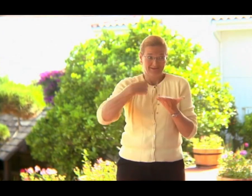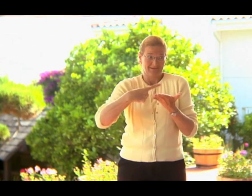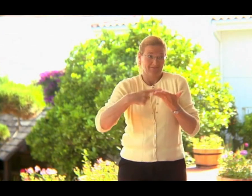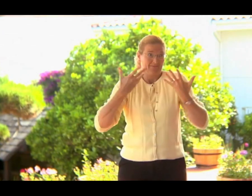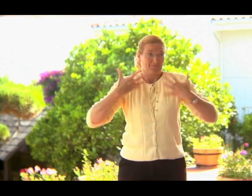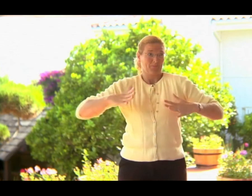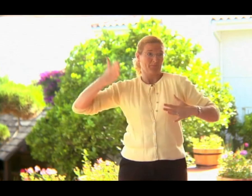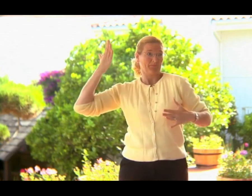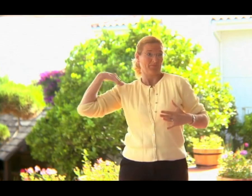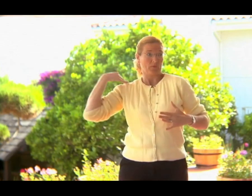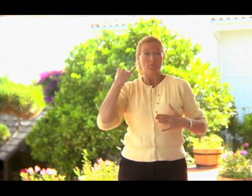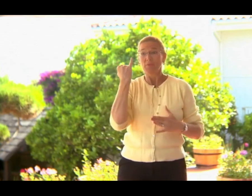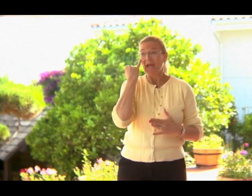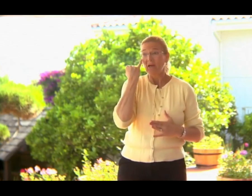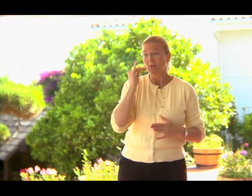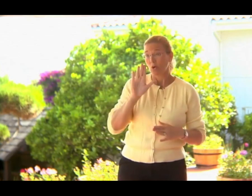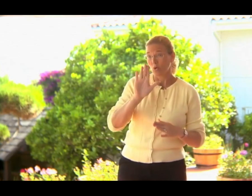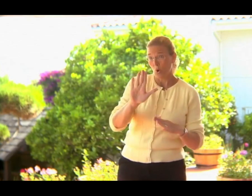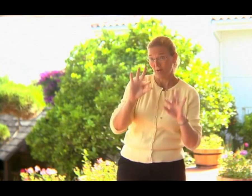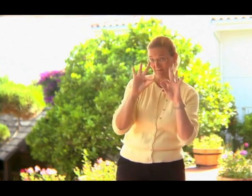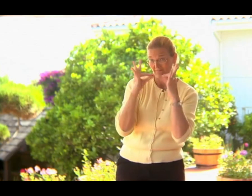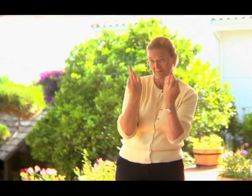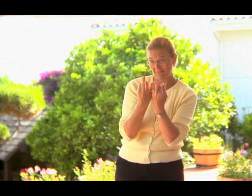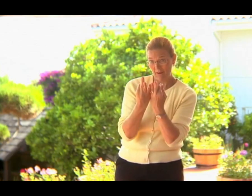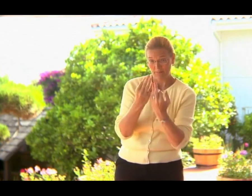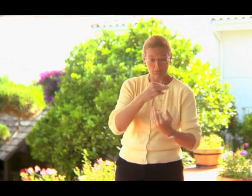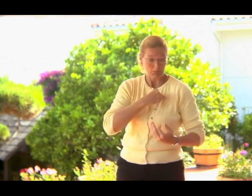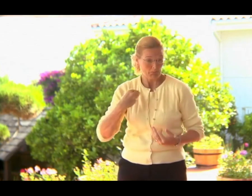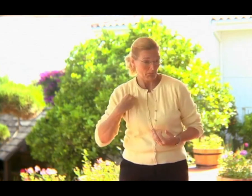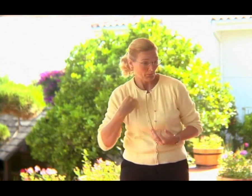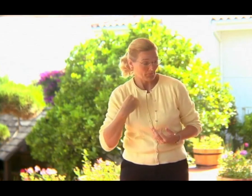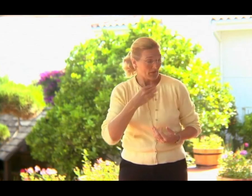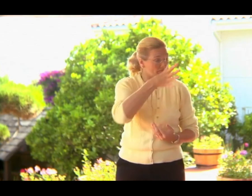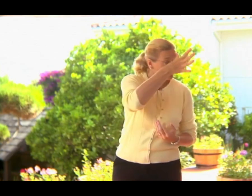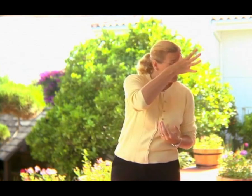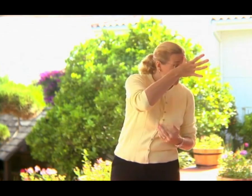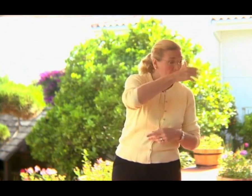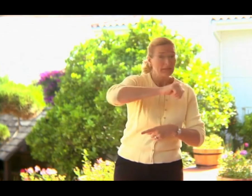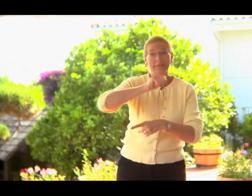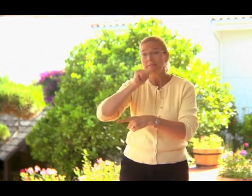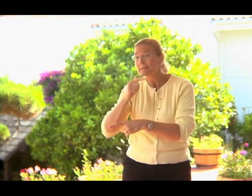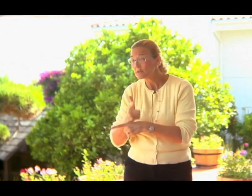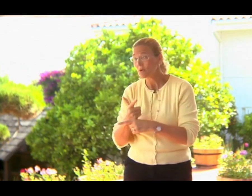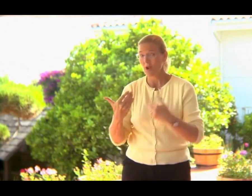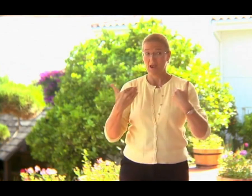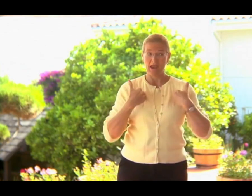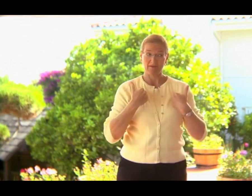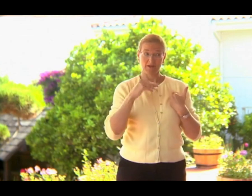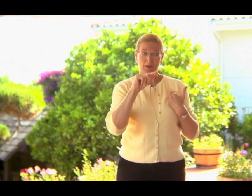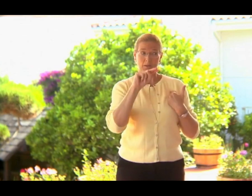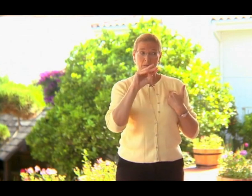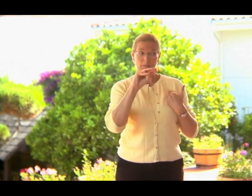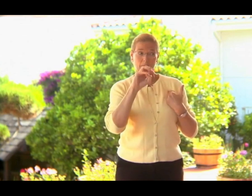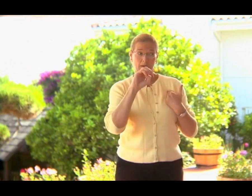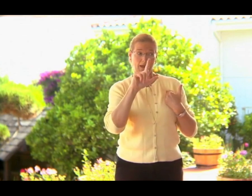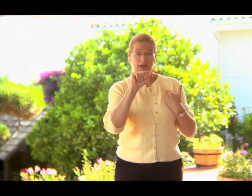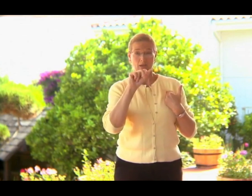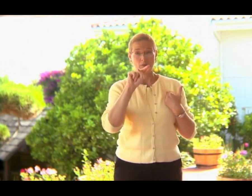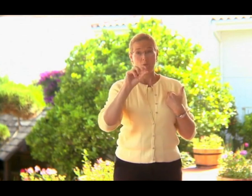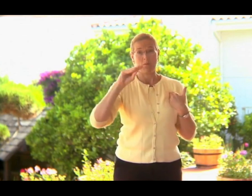Also, remember, as we mentioned earlier, that if an immediate family member, such as your father or sister, has had melanoma, you have a higher chance of